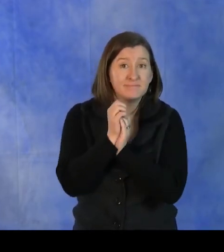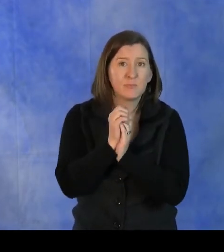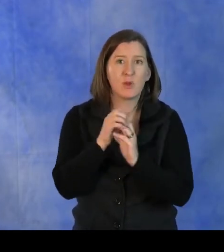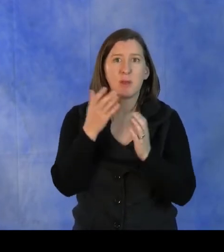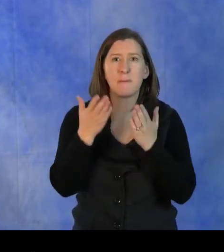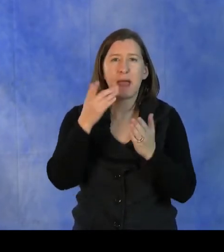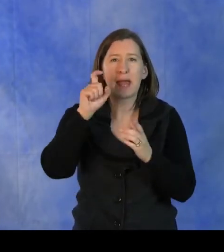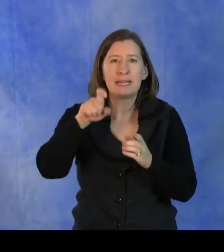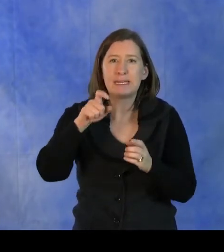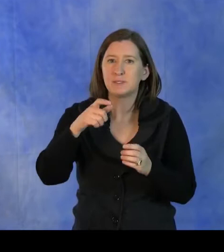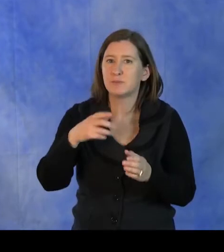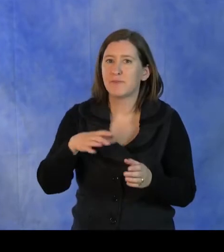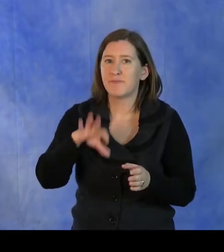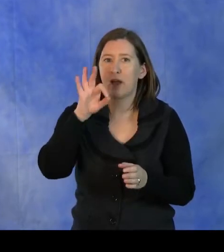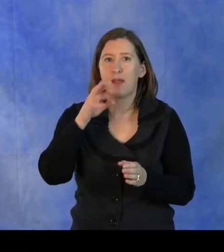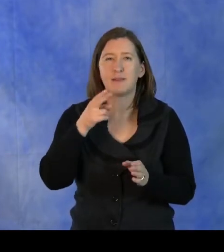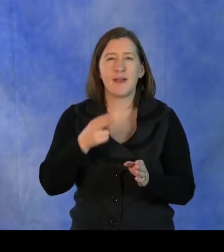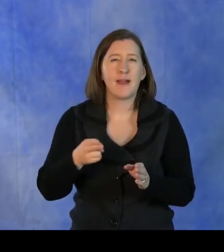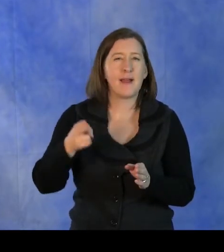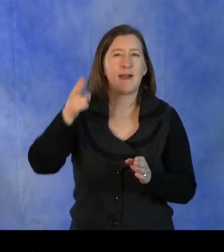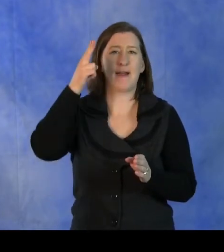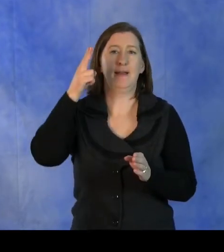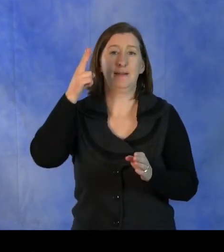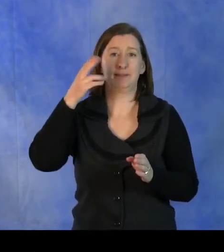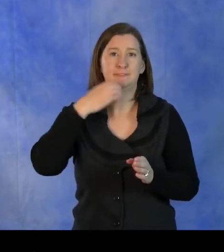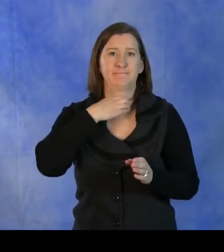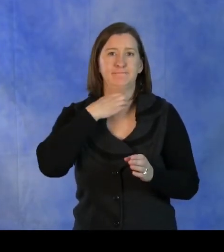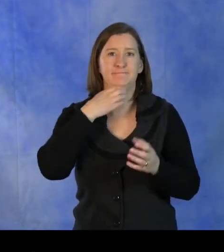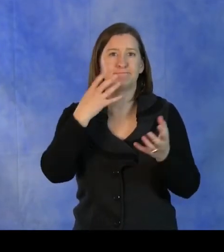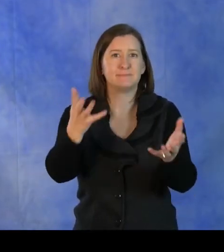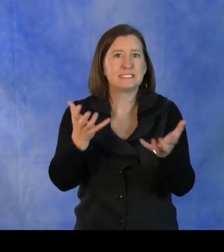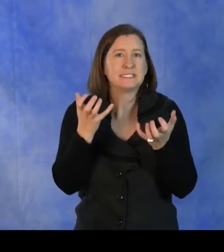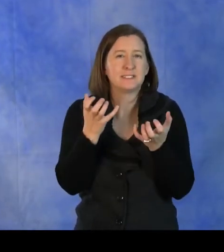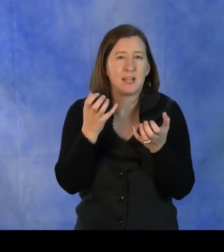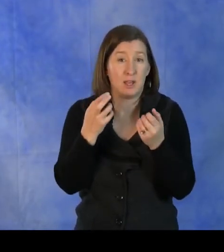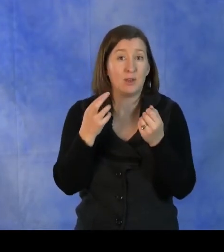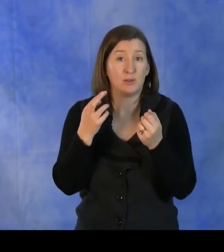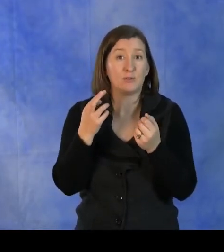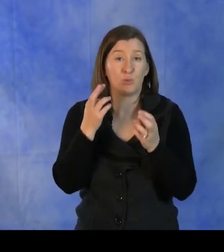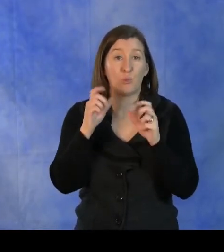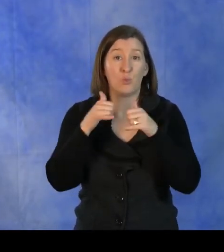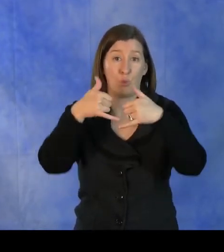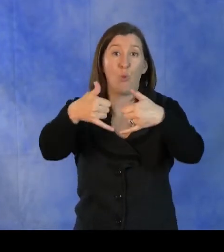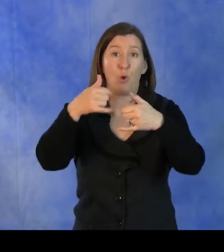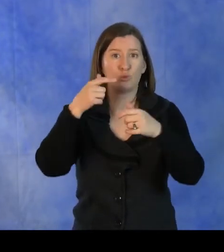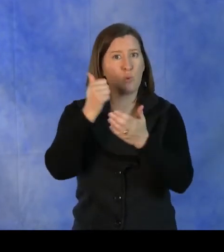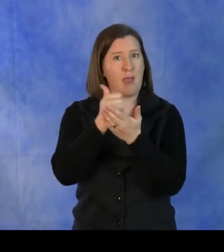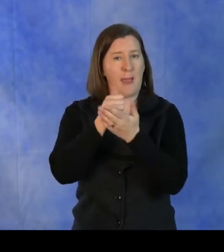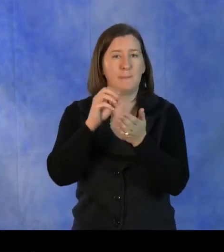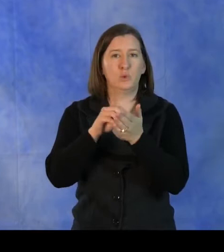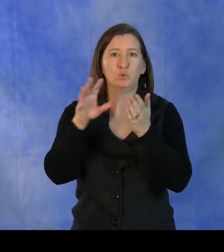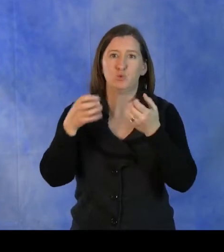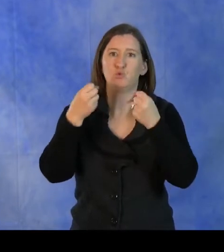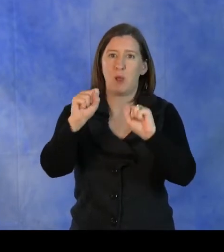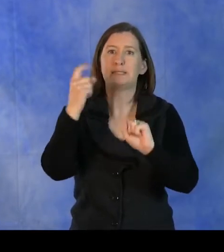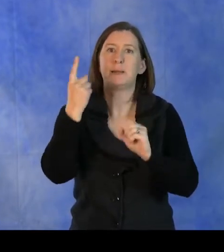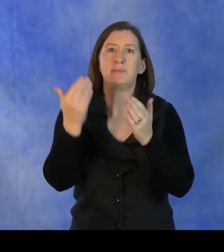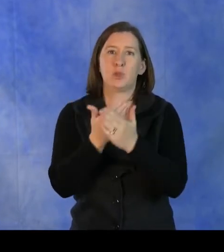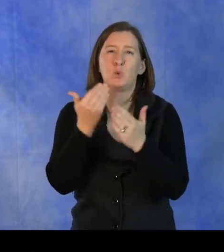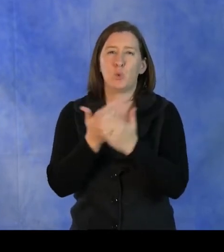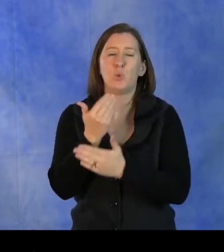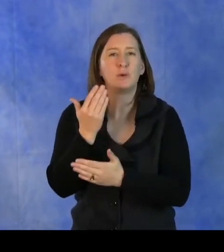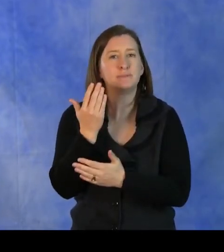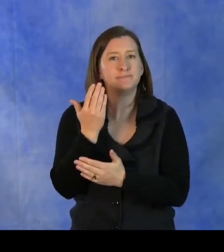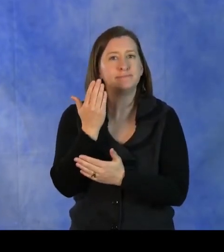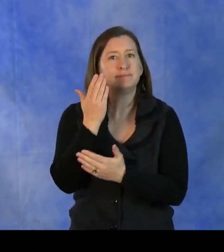For motivation, you might need to find something that will